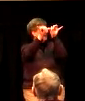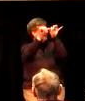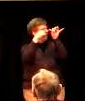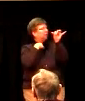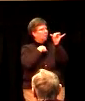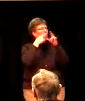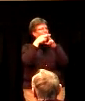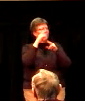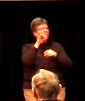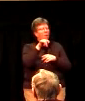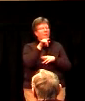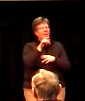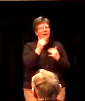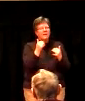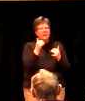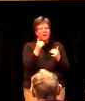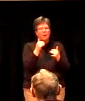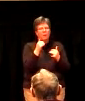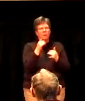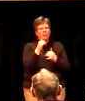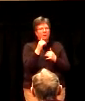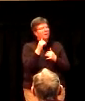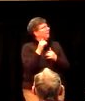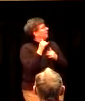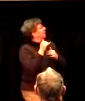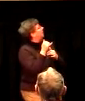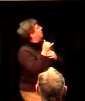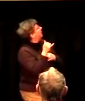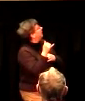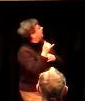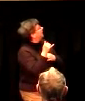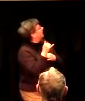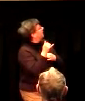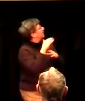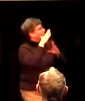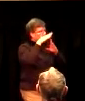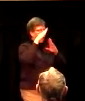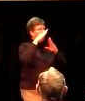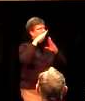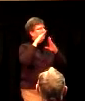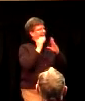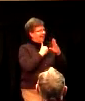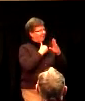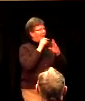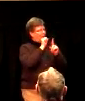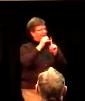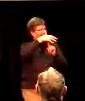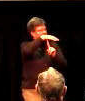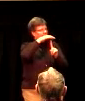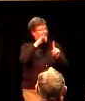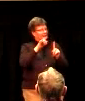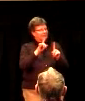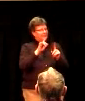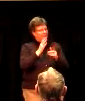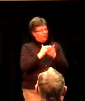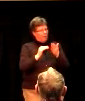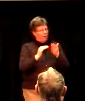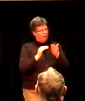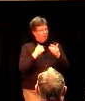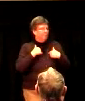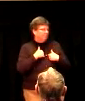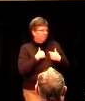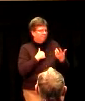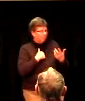this the tropopause. It's the top of our layer of atmosphere. This is the part that we live in.